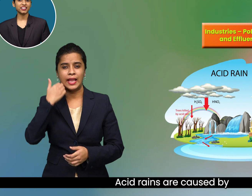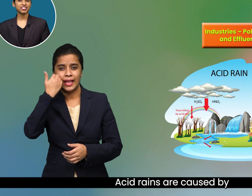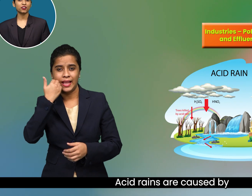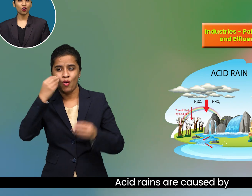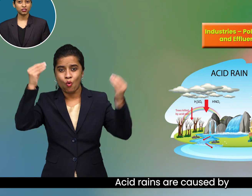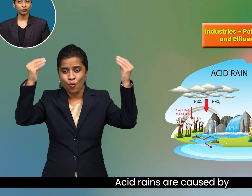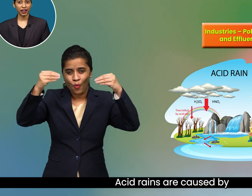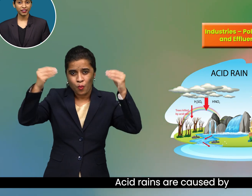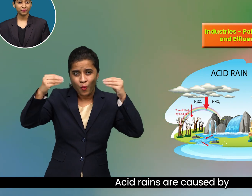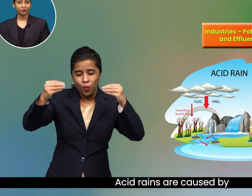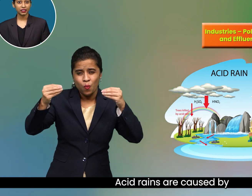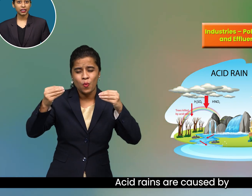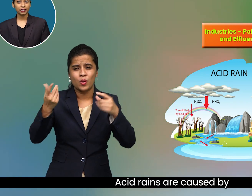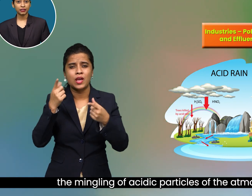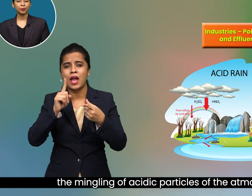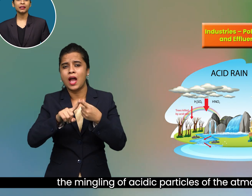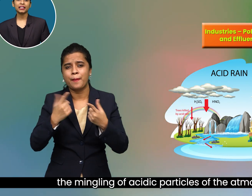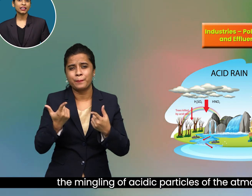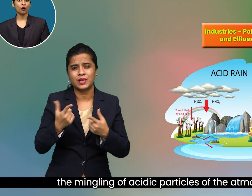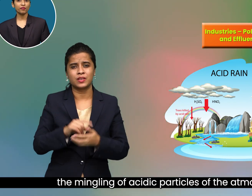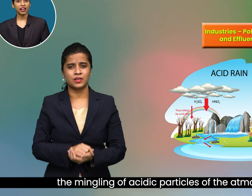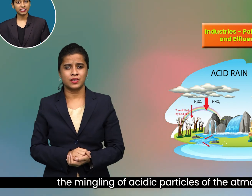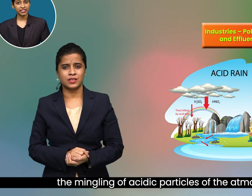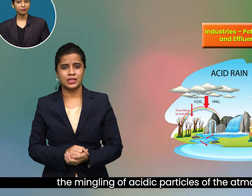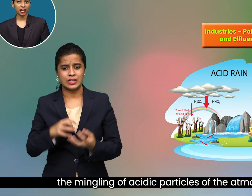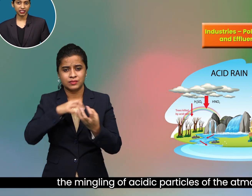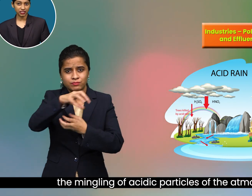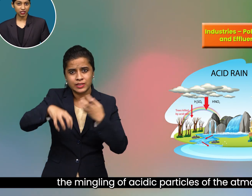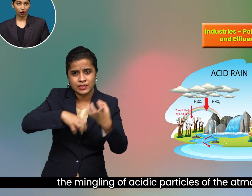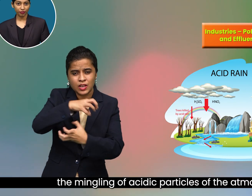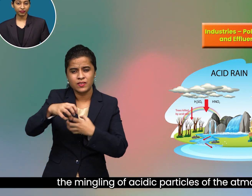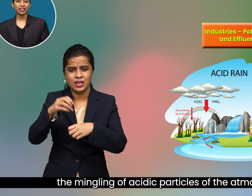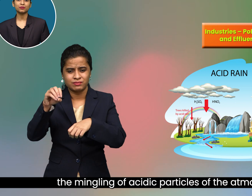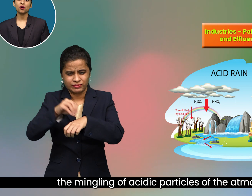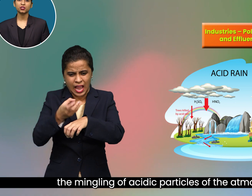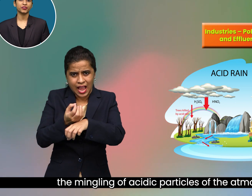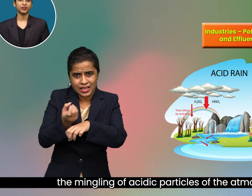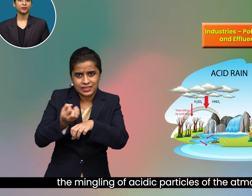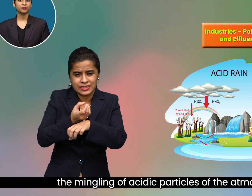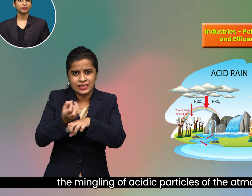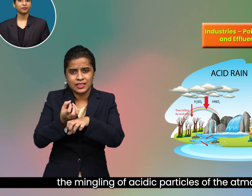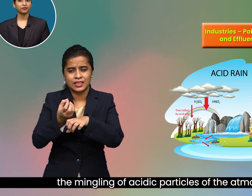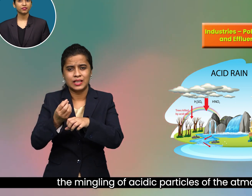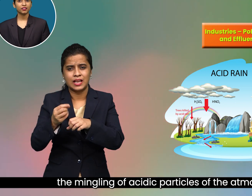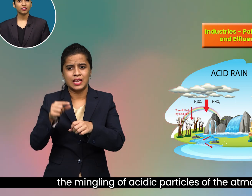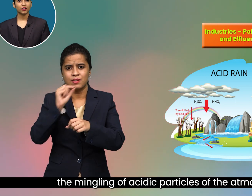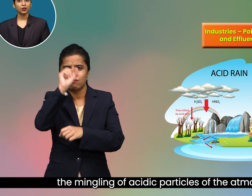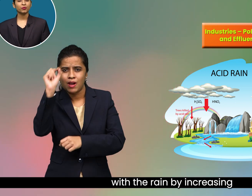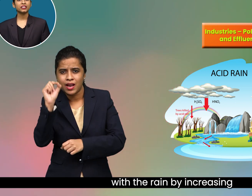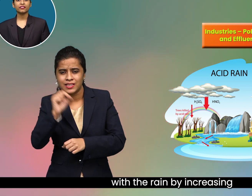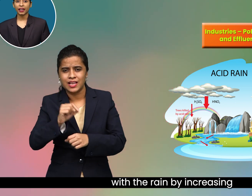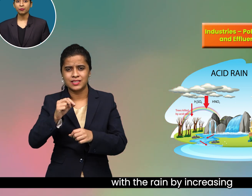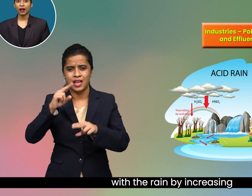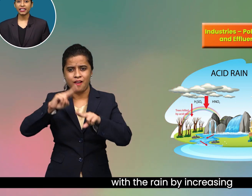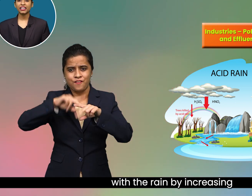Acid rains are caused by the mingling of acidic particles of the atmosphere